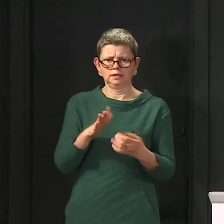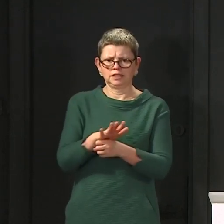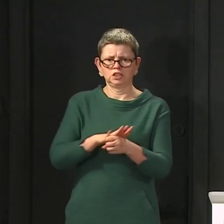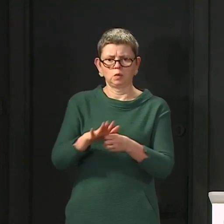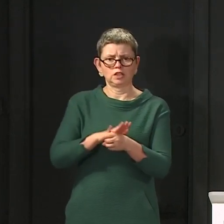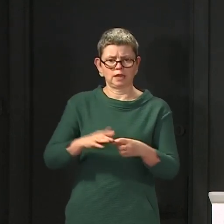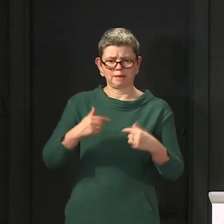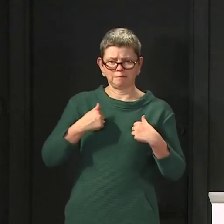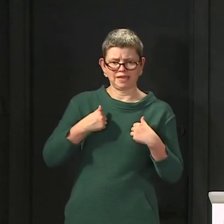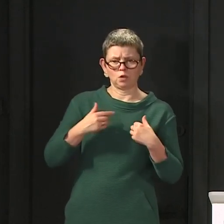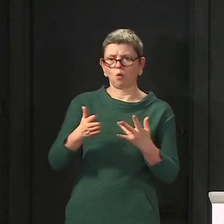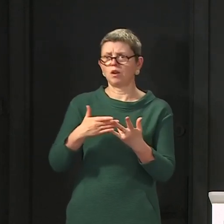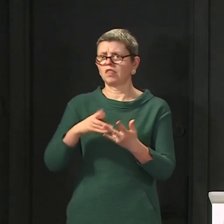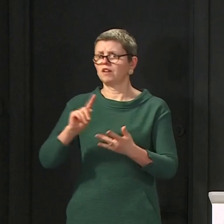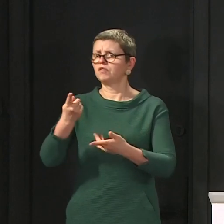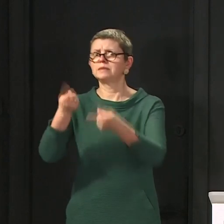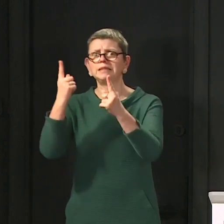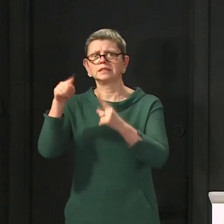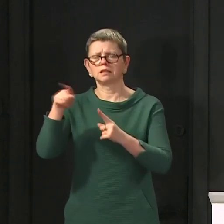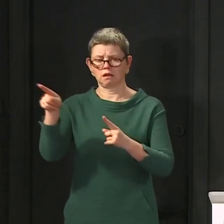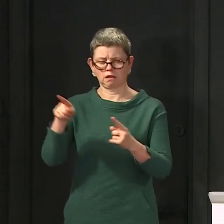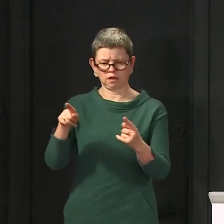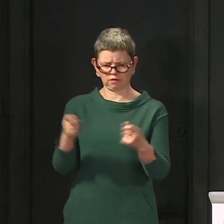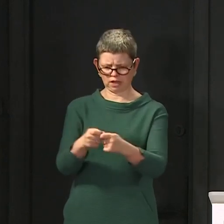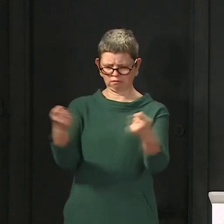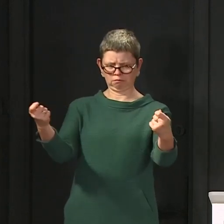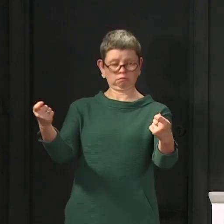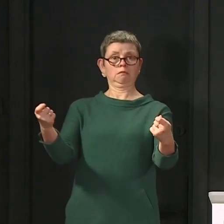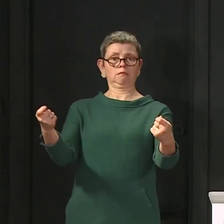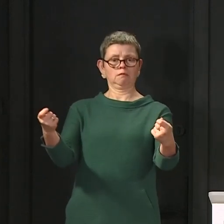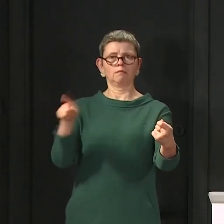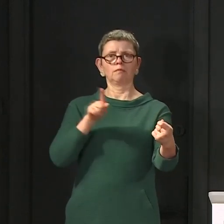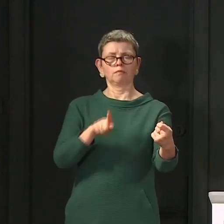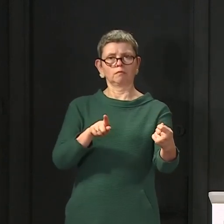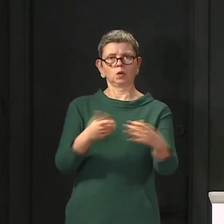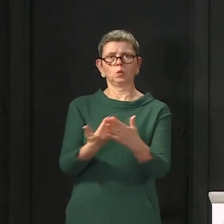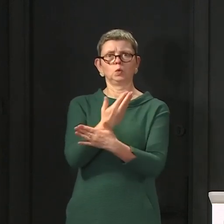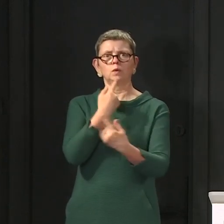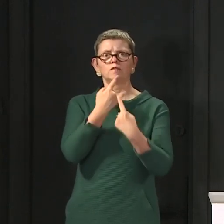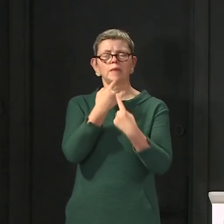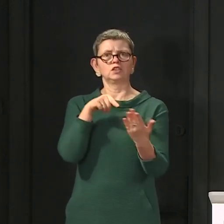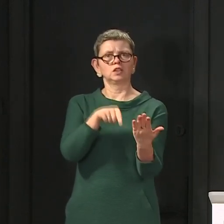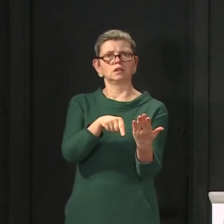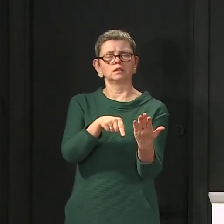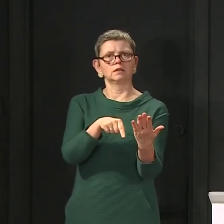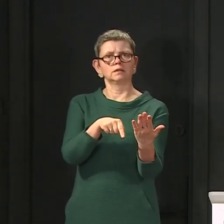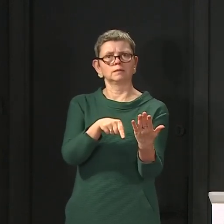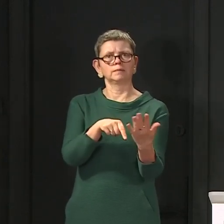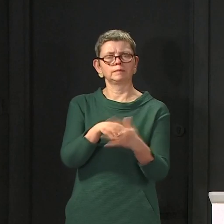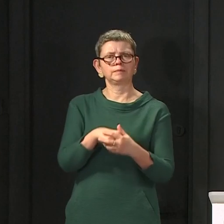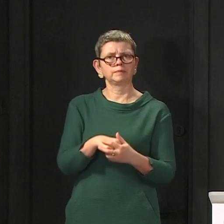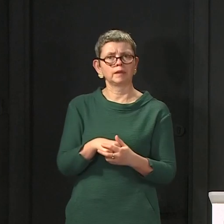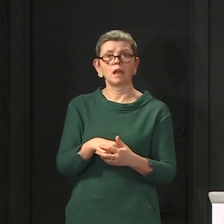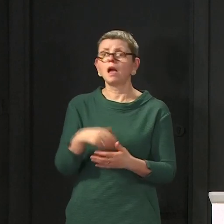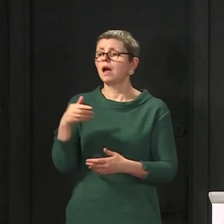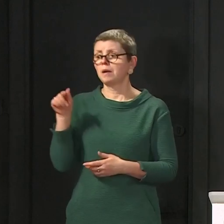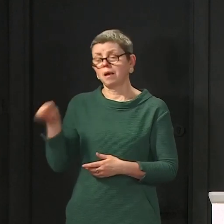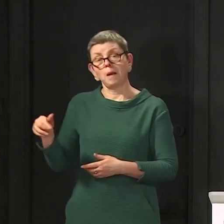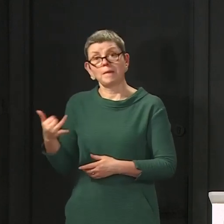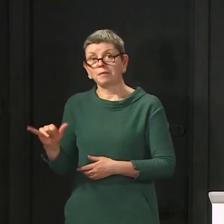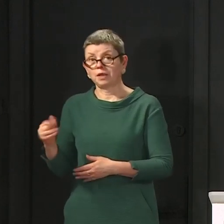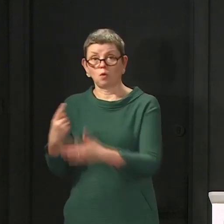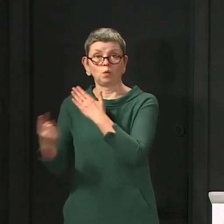other First Ministers are seeing a change in the guidance that the UK government is giving, even if it's just for England,